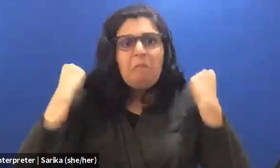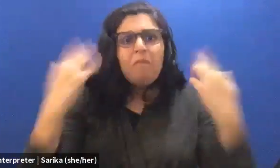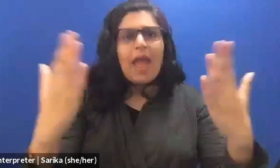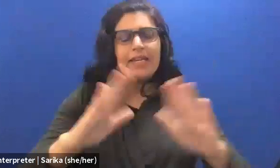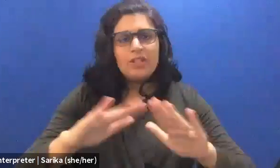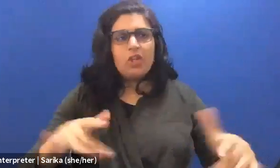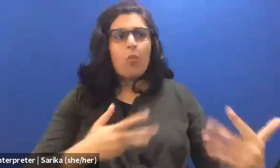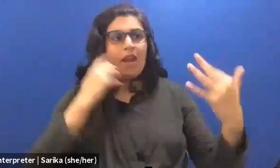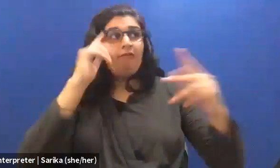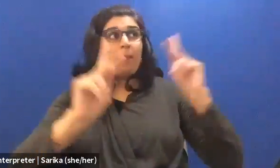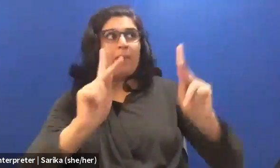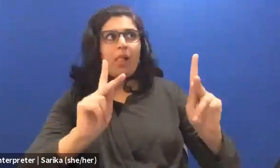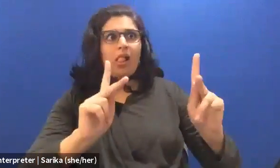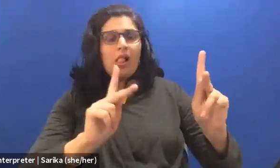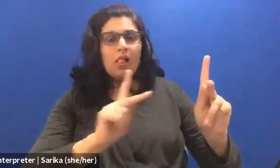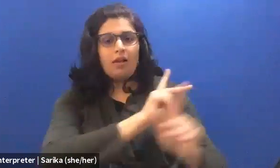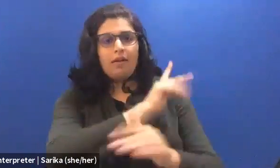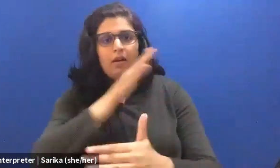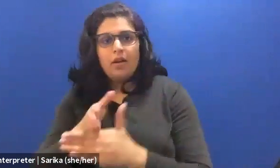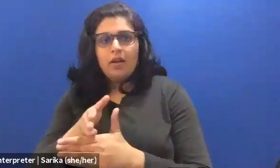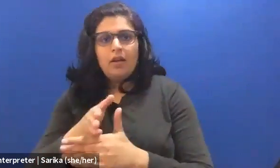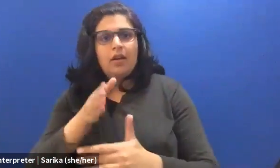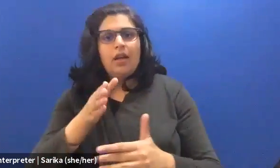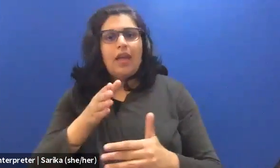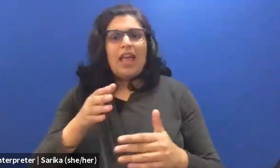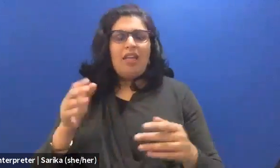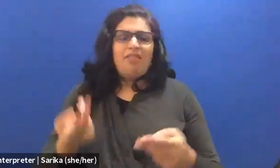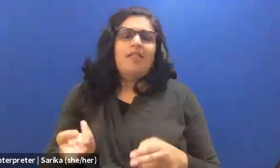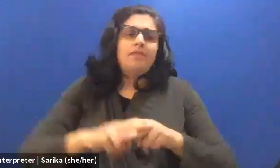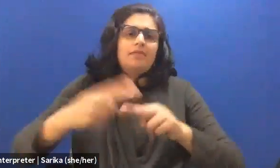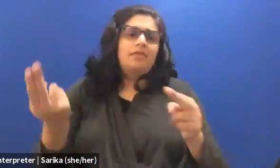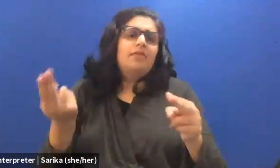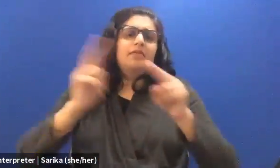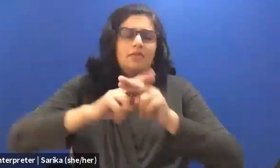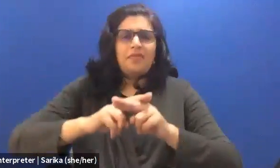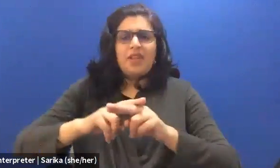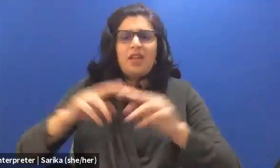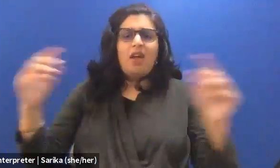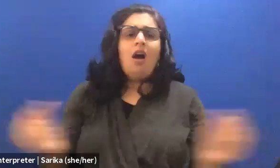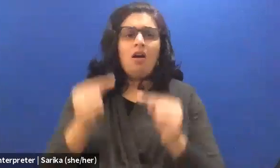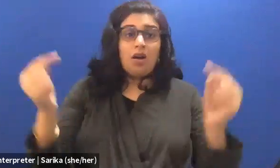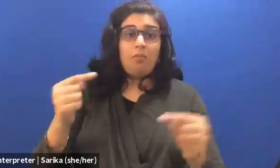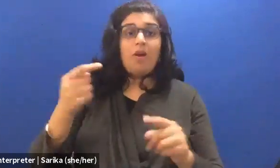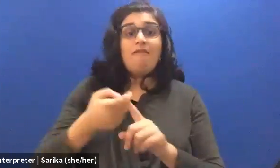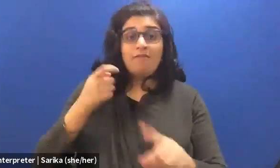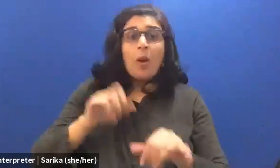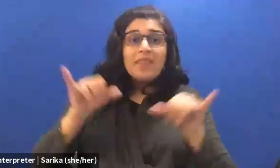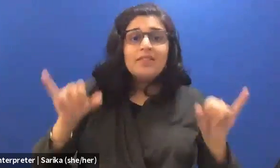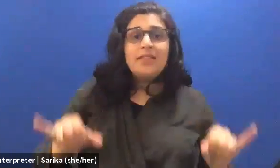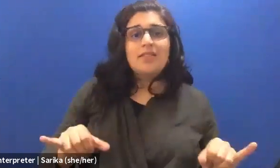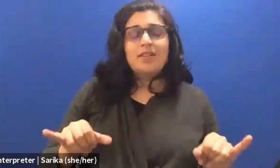people, and a lot of times there's further harm that happens to them in those systems. So the more that we can be